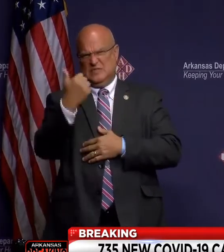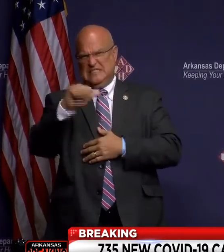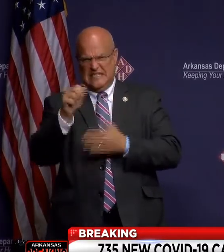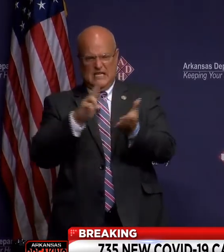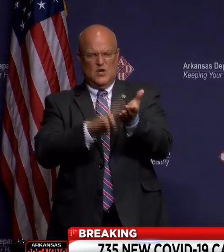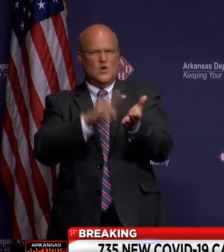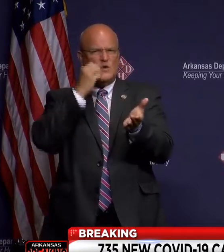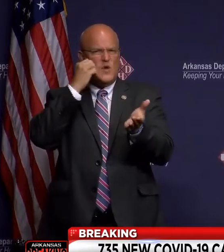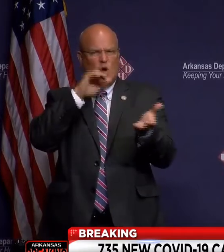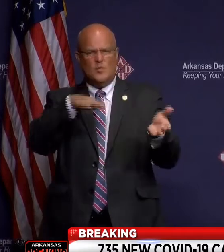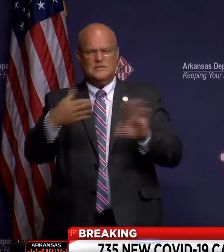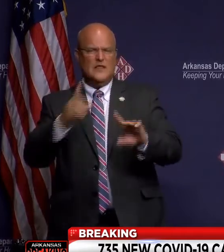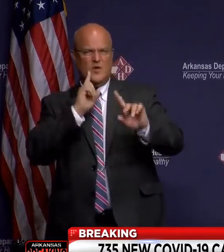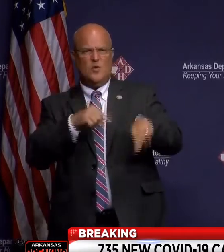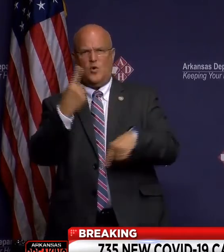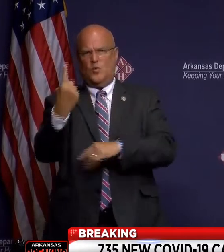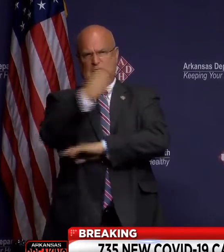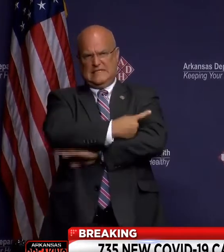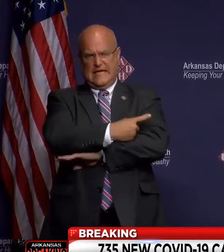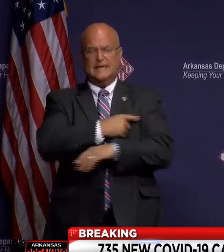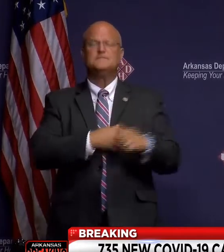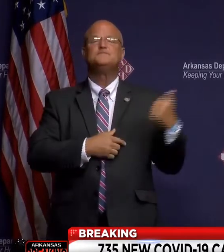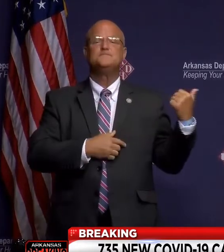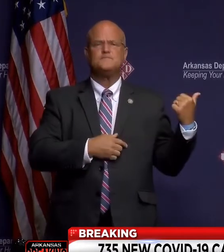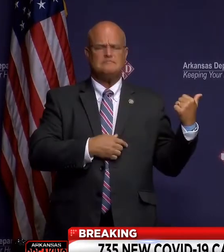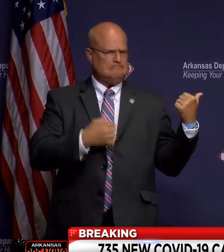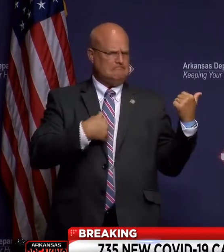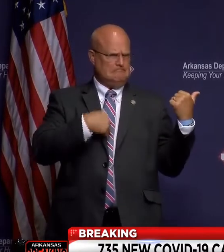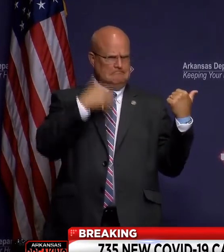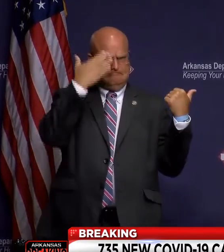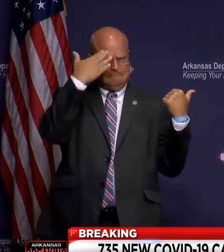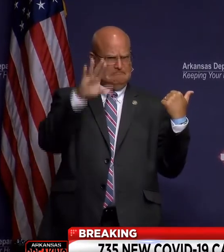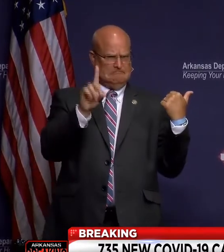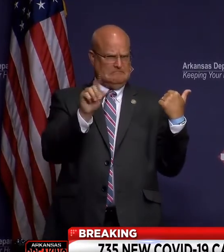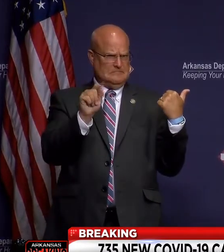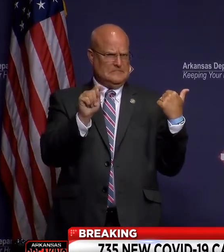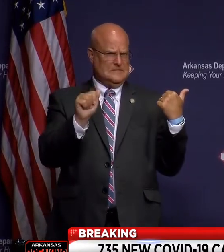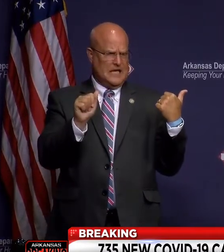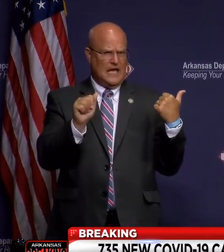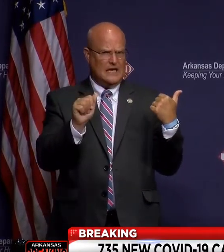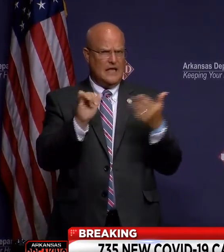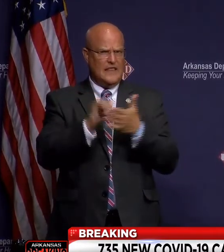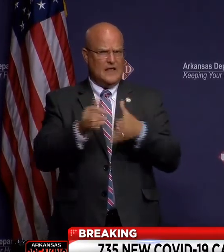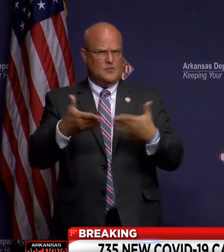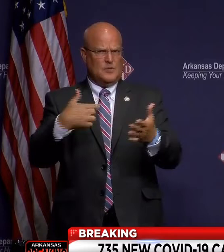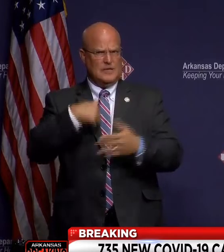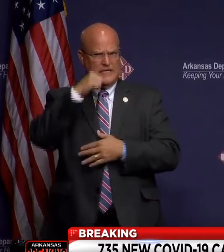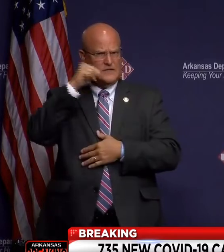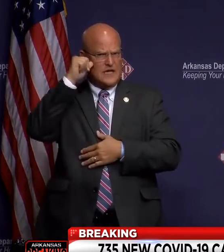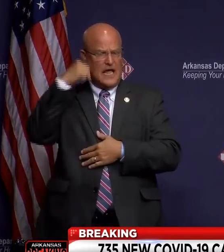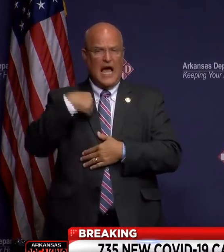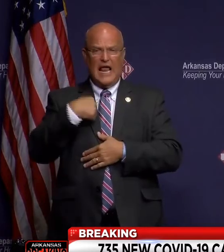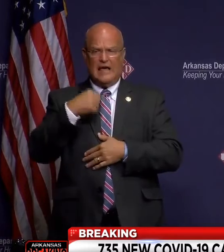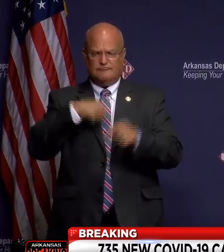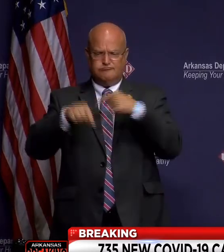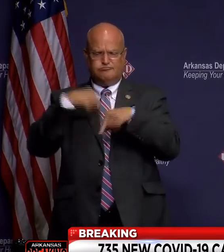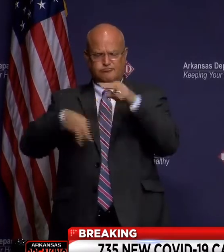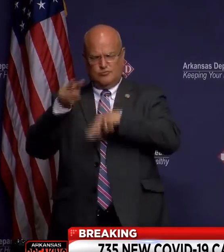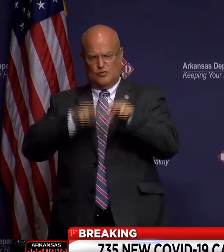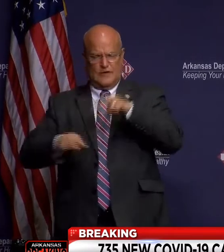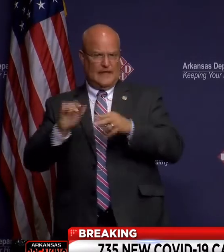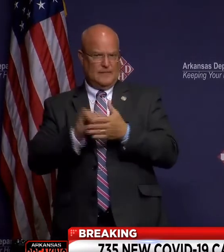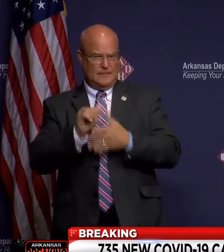nursing home deaths reported in one day? So I'm not familiar with that data. That was presented to me yesterday. I would have to go back and look at